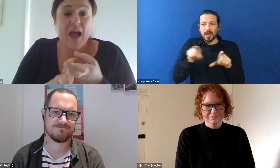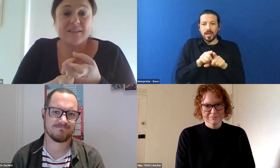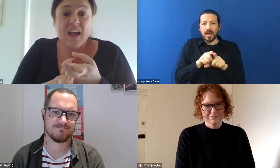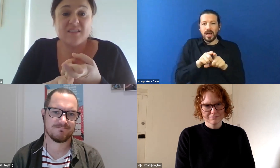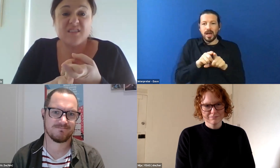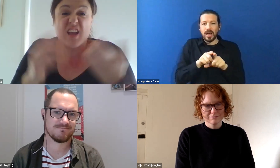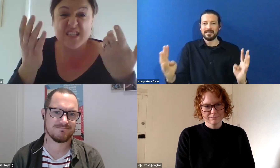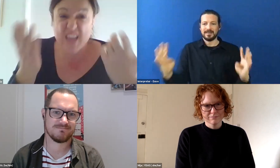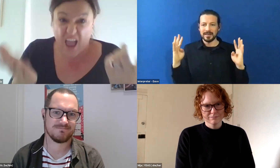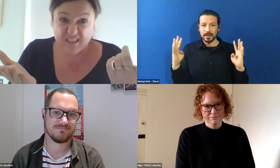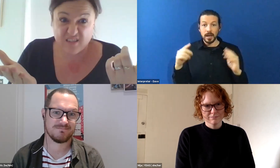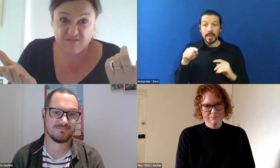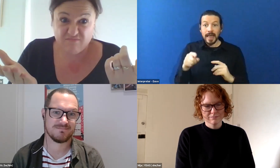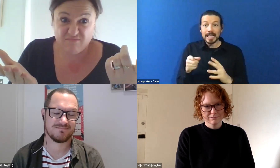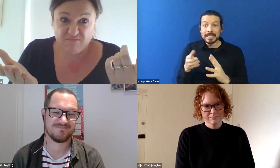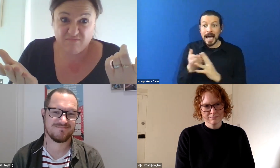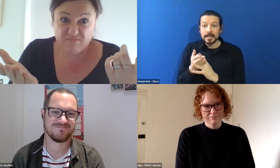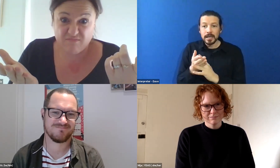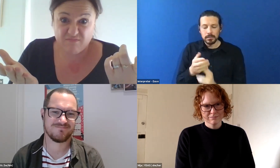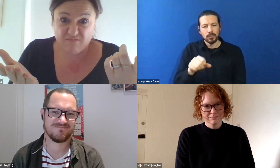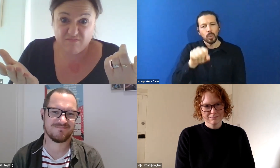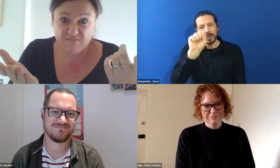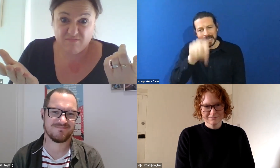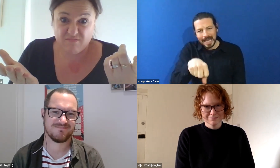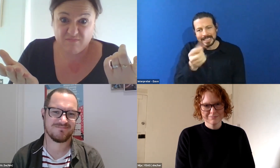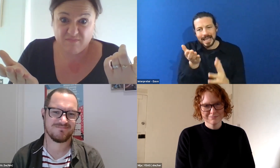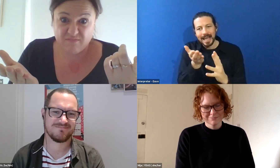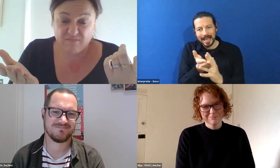that access? Yes.